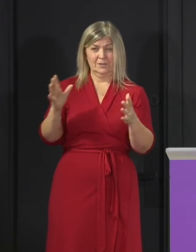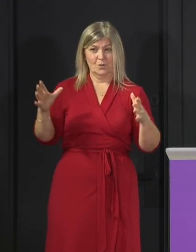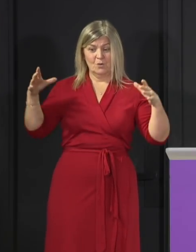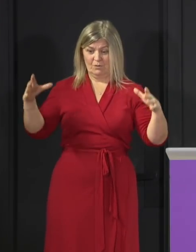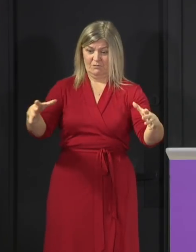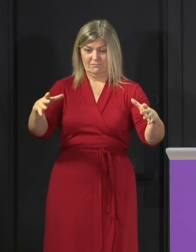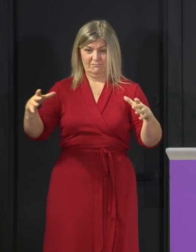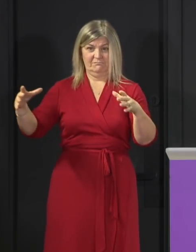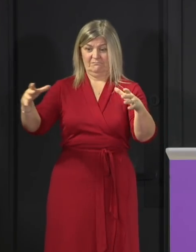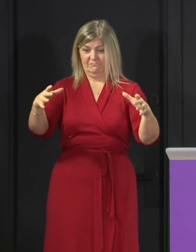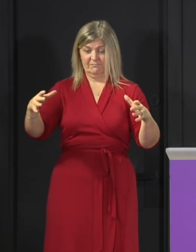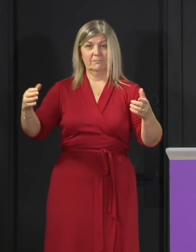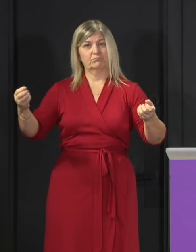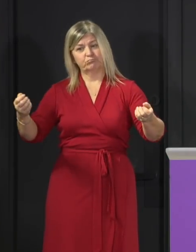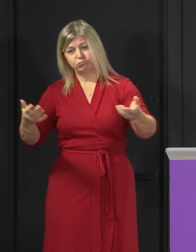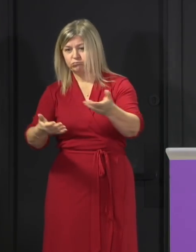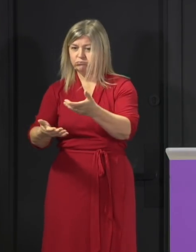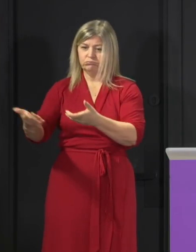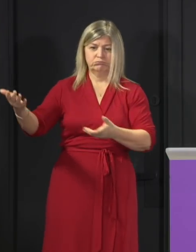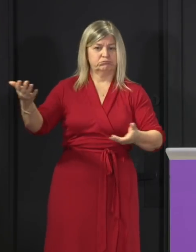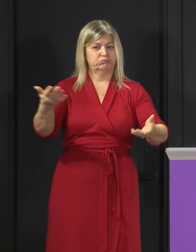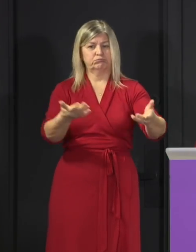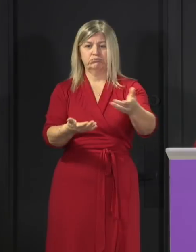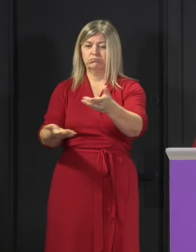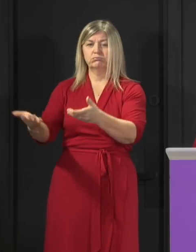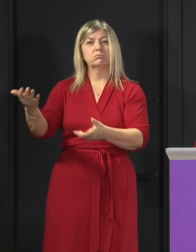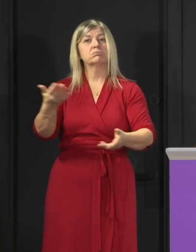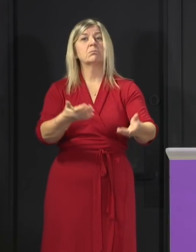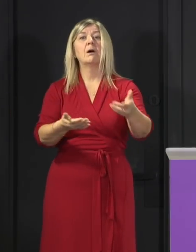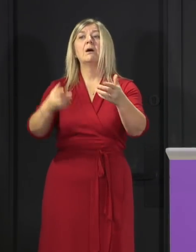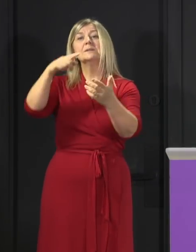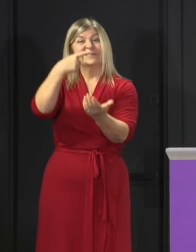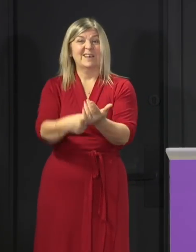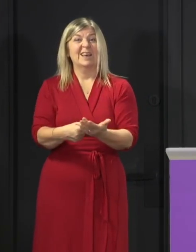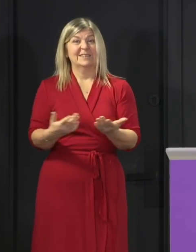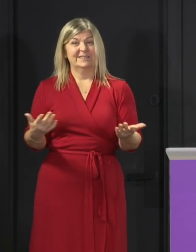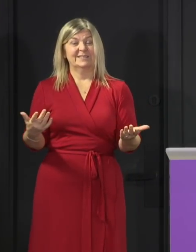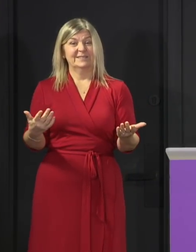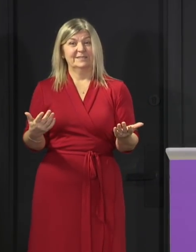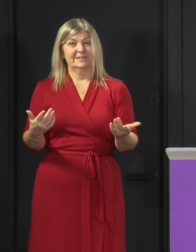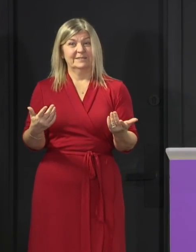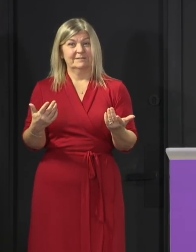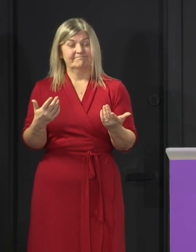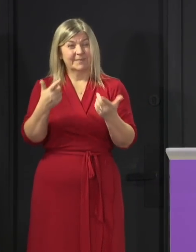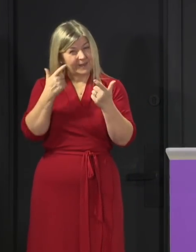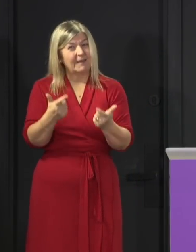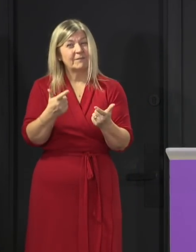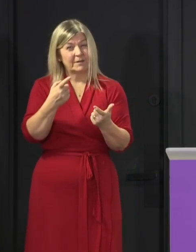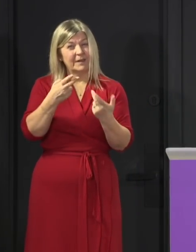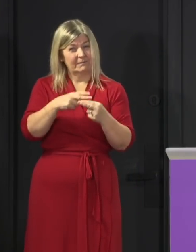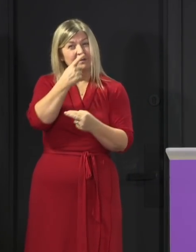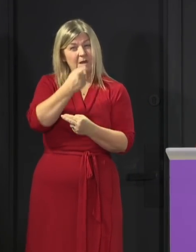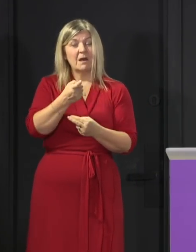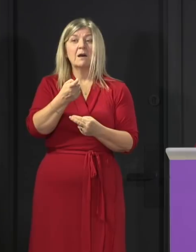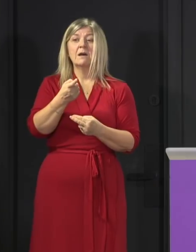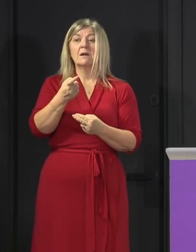set out there, and we take it as these decisions as carefully as we possibly can, But inevitably, when we're trying to control a virus,